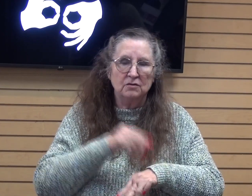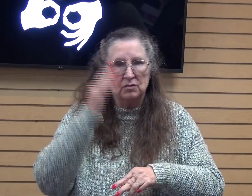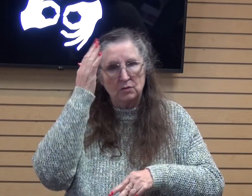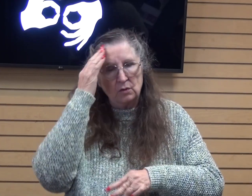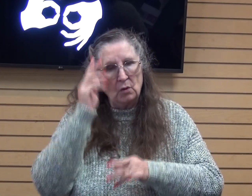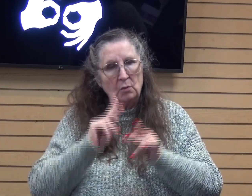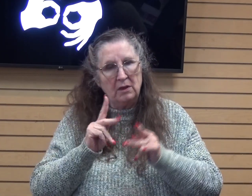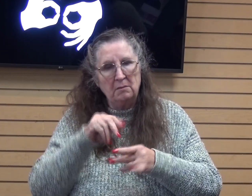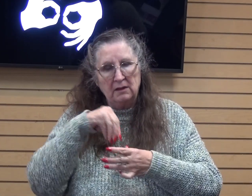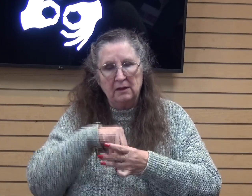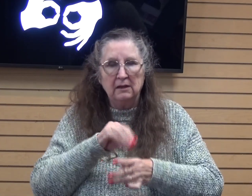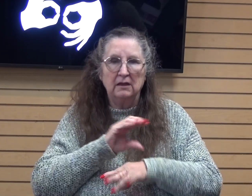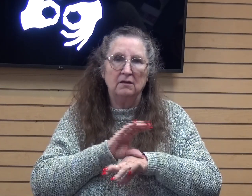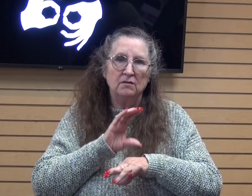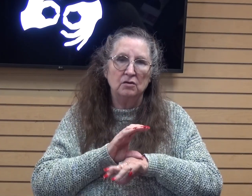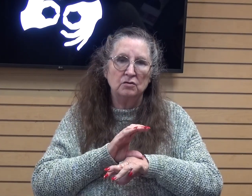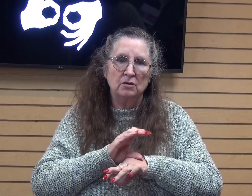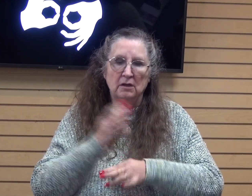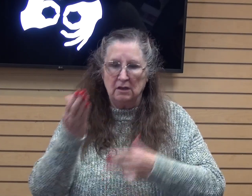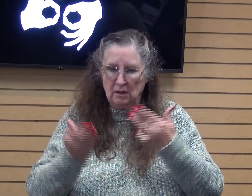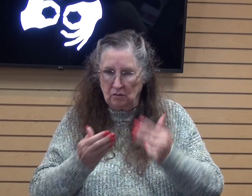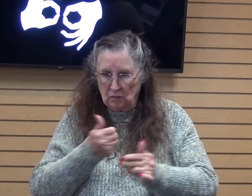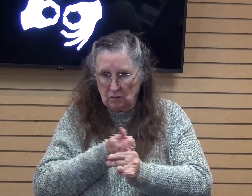body. Introduce yourselves to one another.